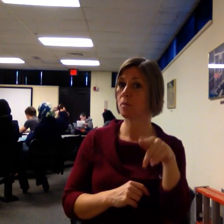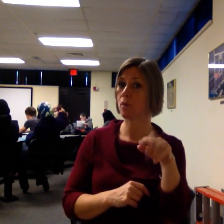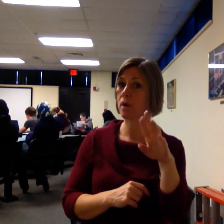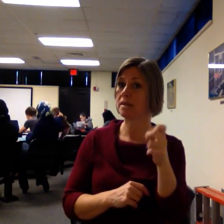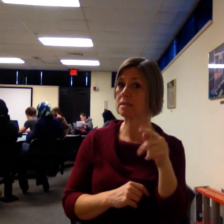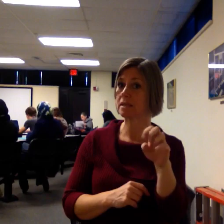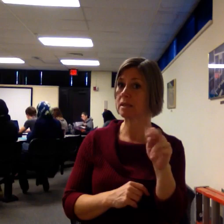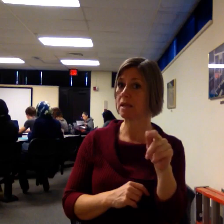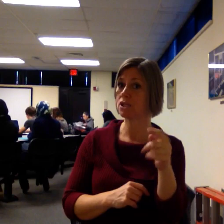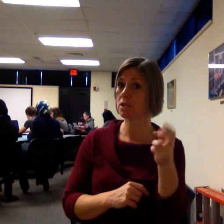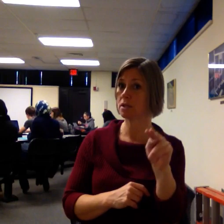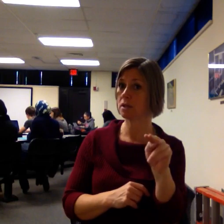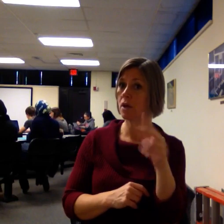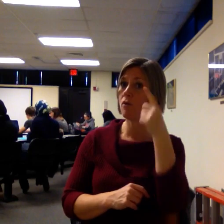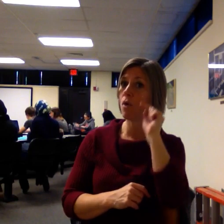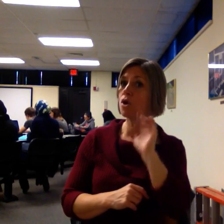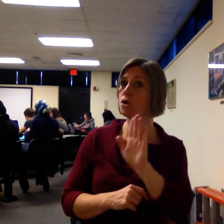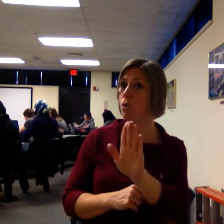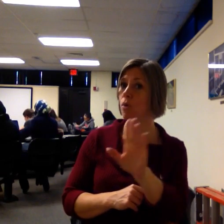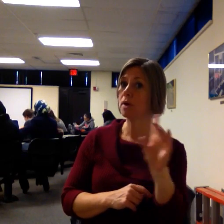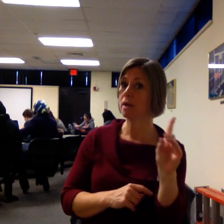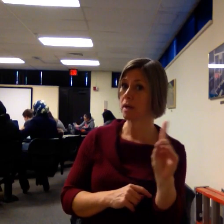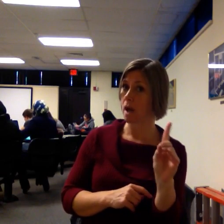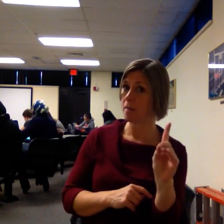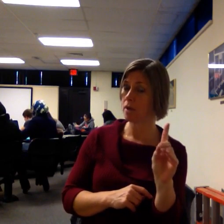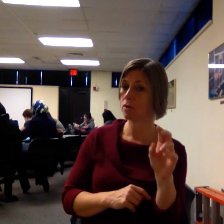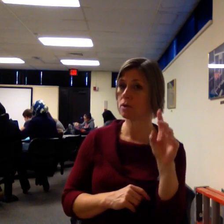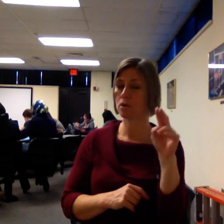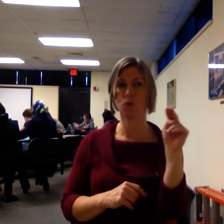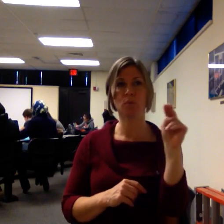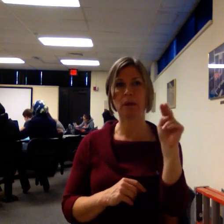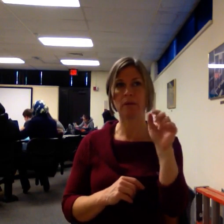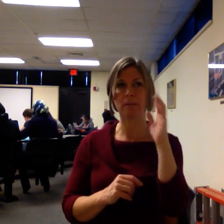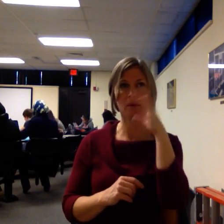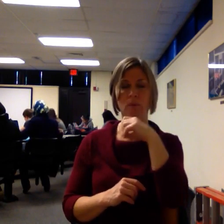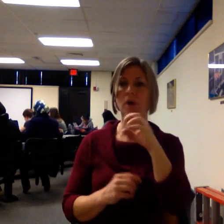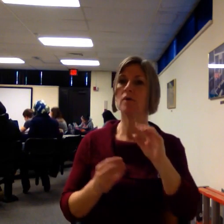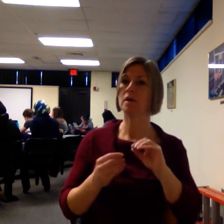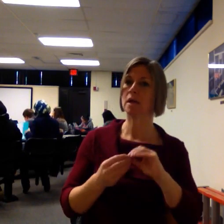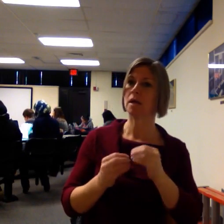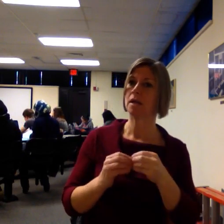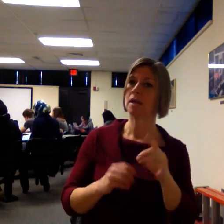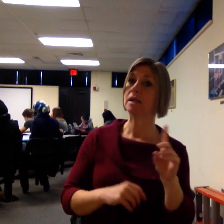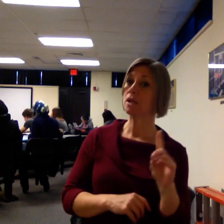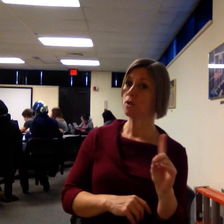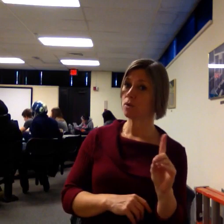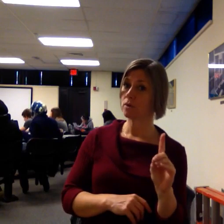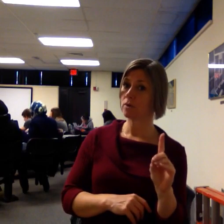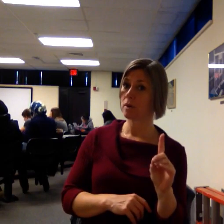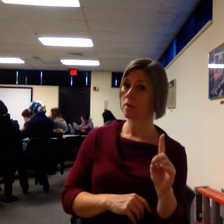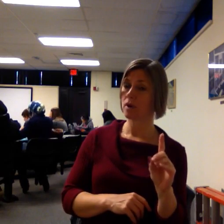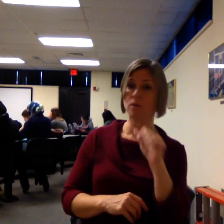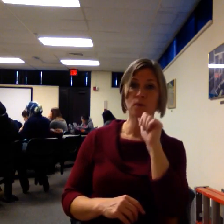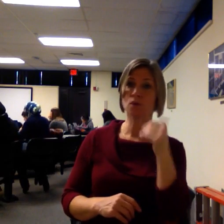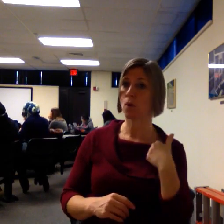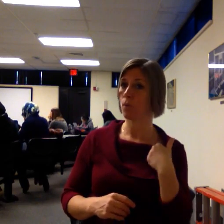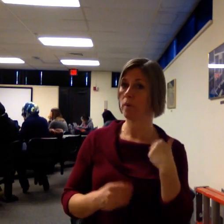your denominator, that'd be a weird word. For your denominator, there is no information for that. So